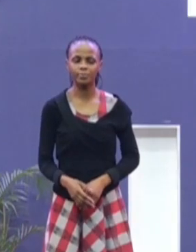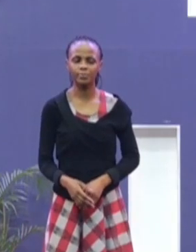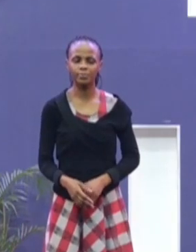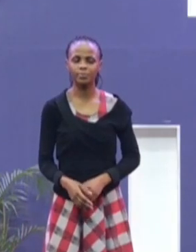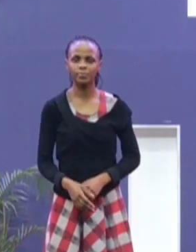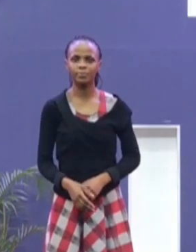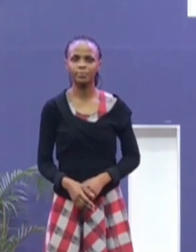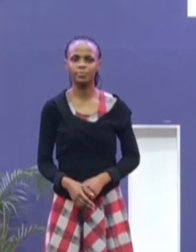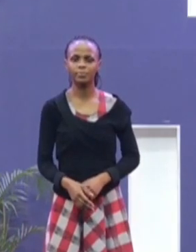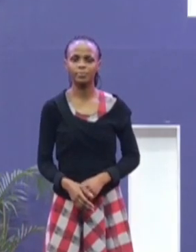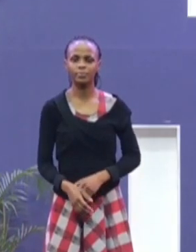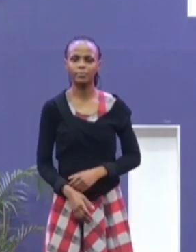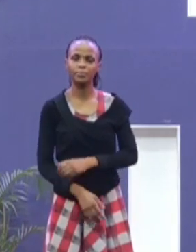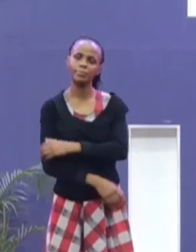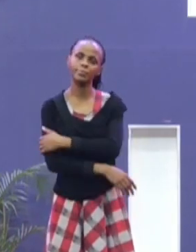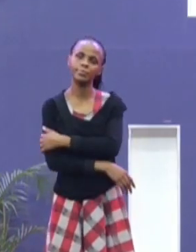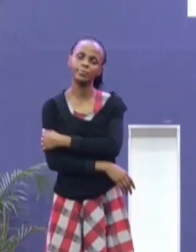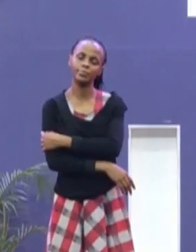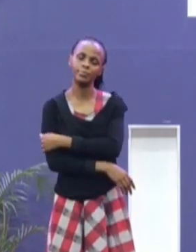kanzireyo mu nnyumba yange mwe nnava.